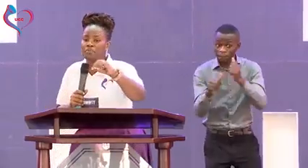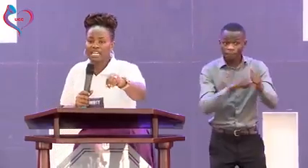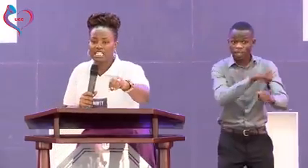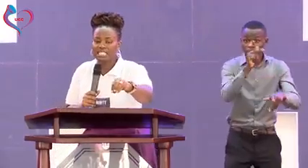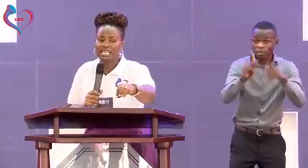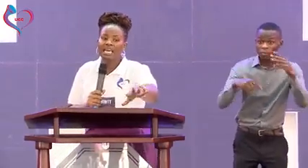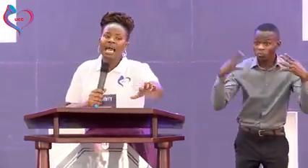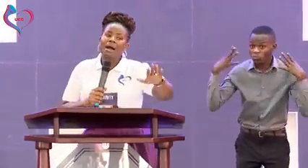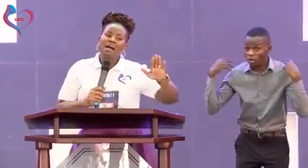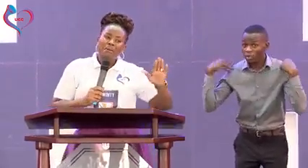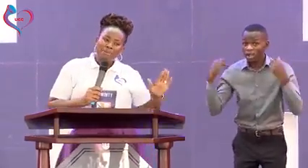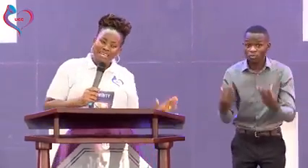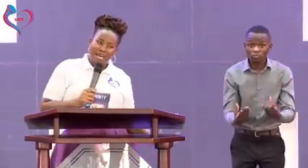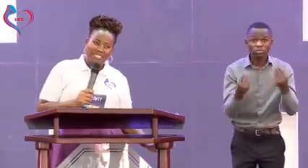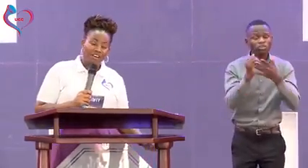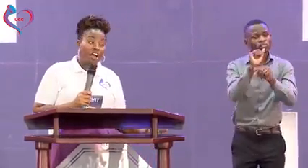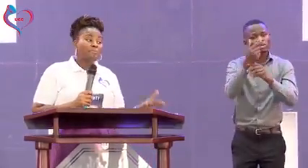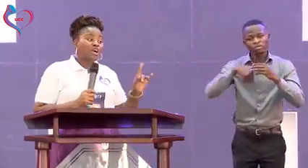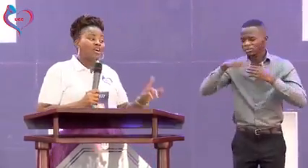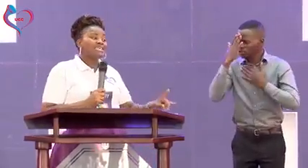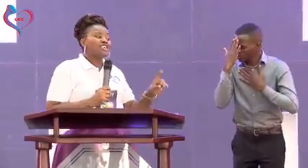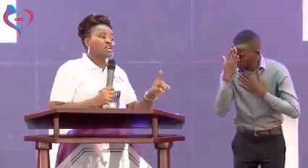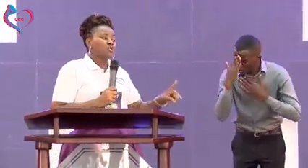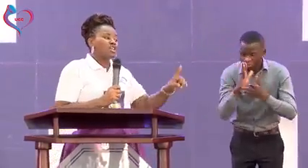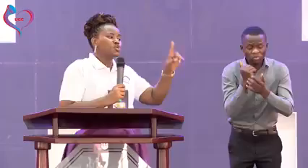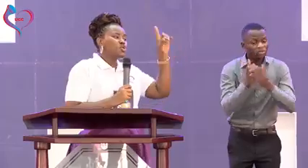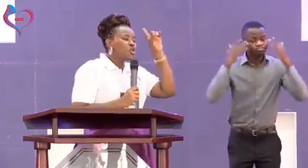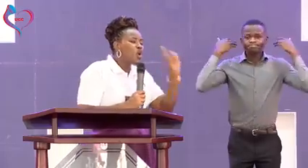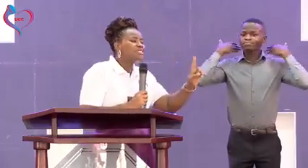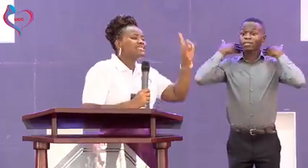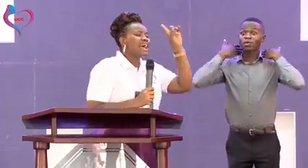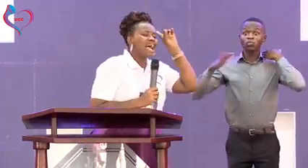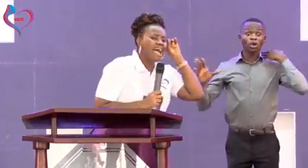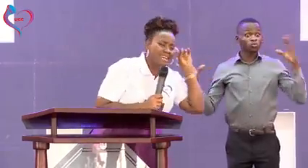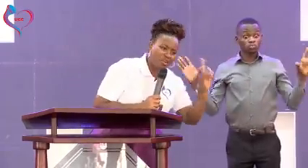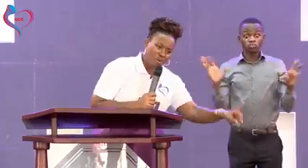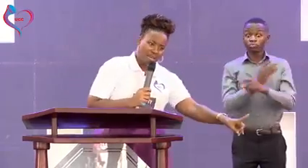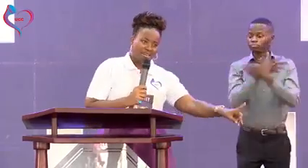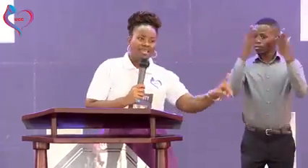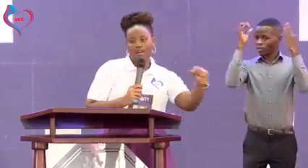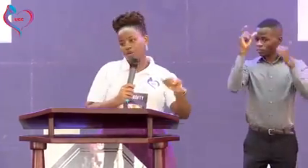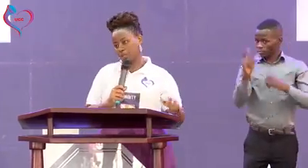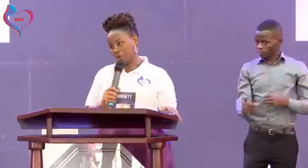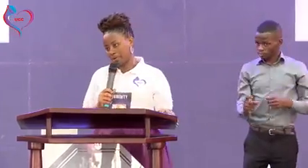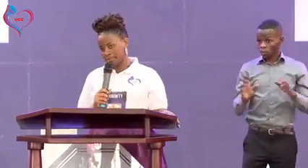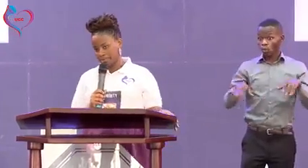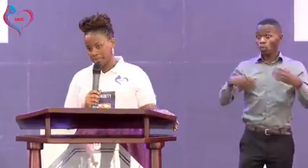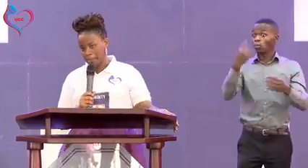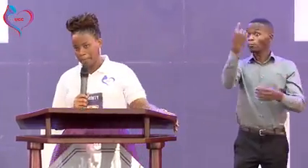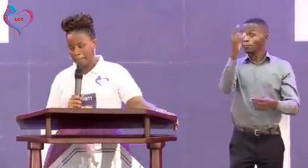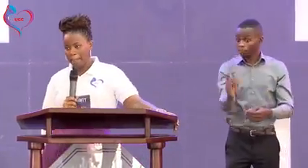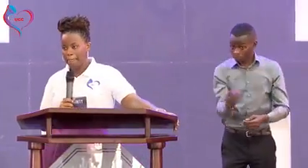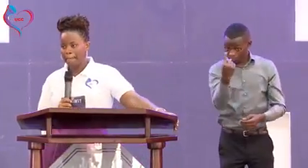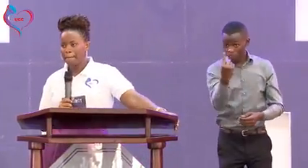are actually practicing. I'm humbling myself because I don't want to lose anyone in the gospel.